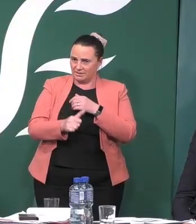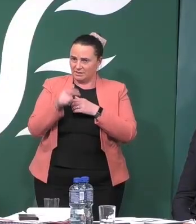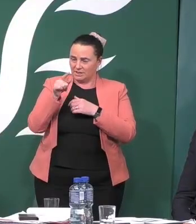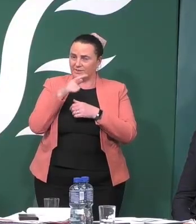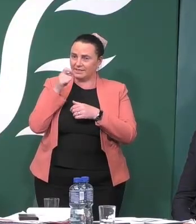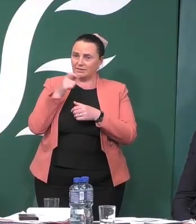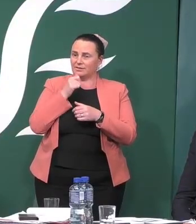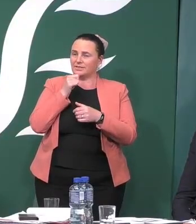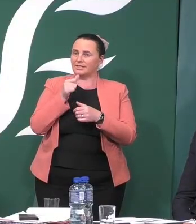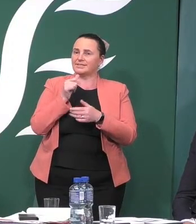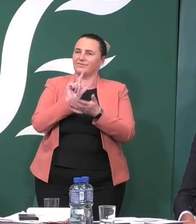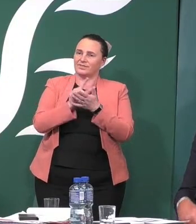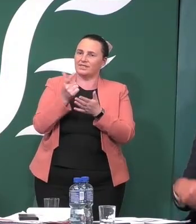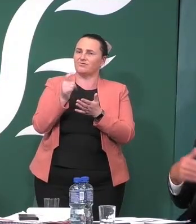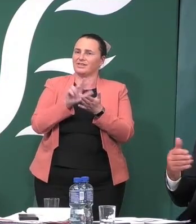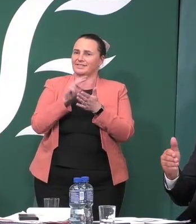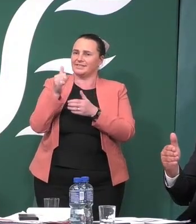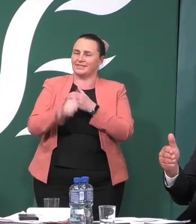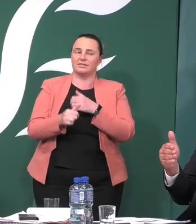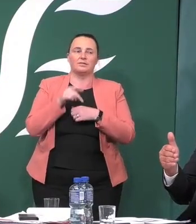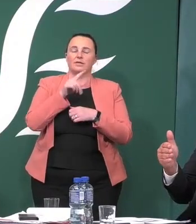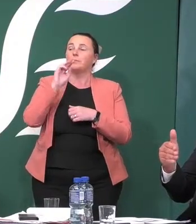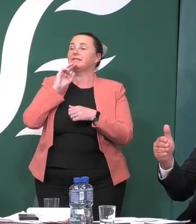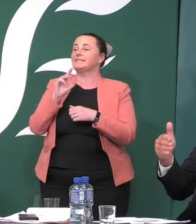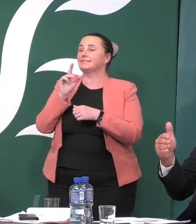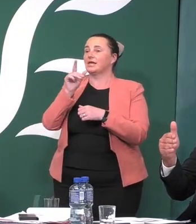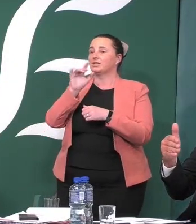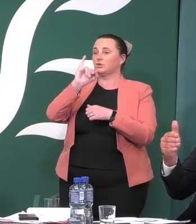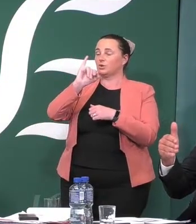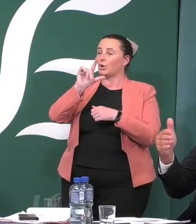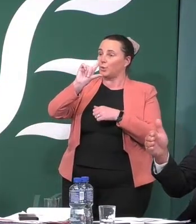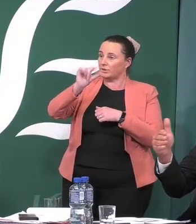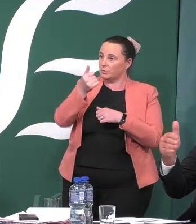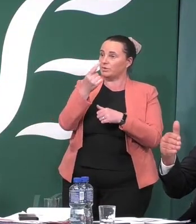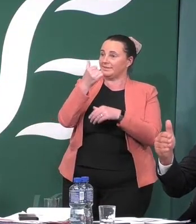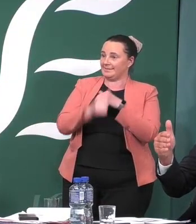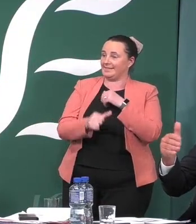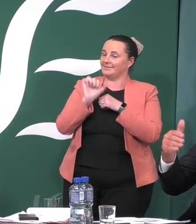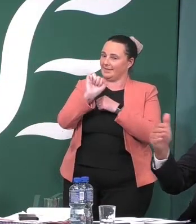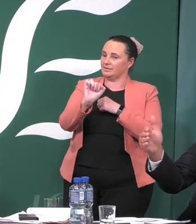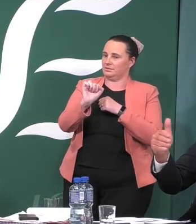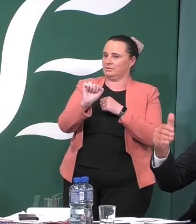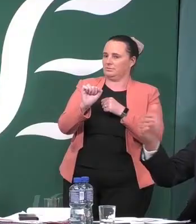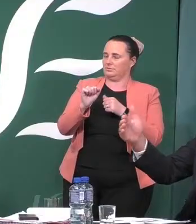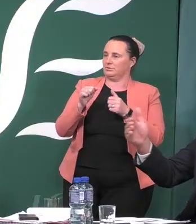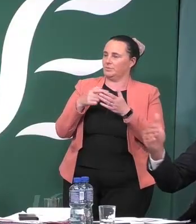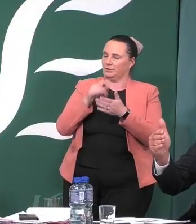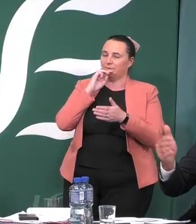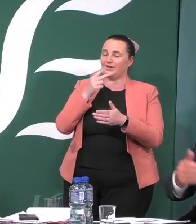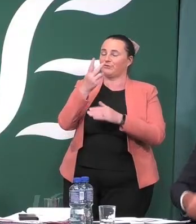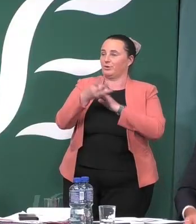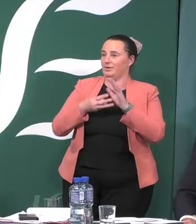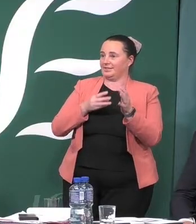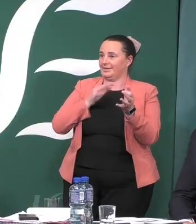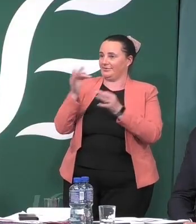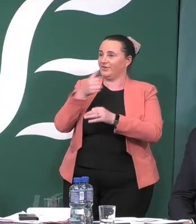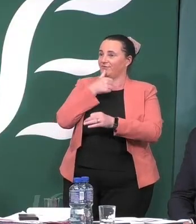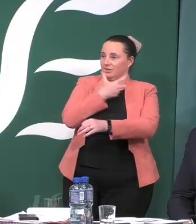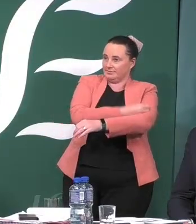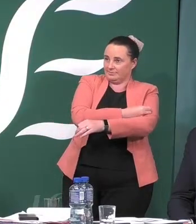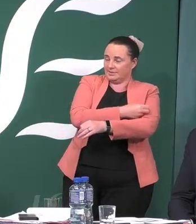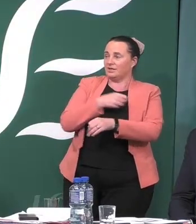after 18 days, 17 days, or? So 21 days is the recommended window that we're working to from there, that 3 weeks outwards. That's in line with